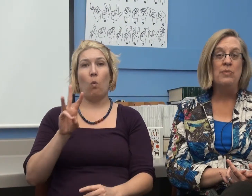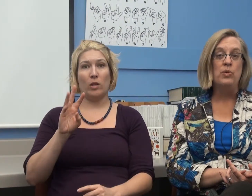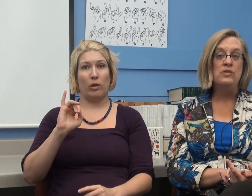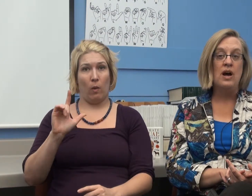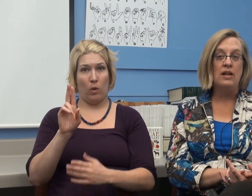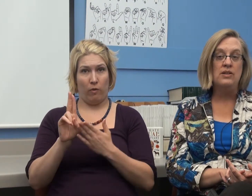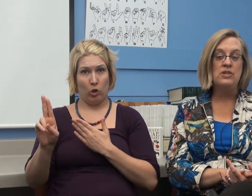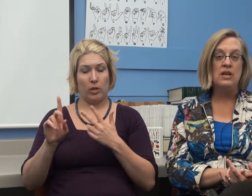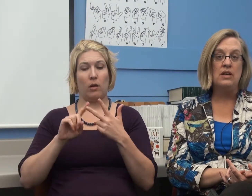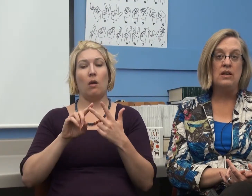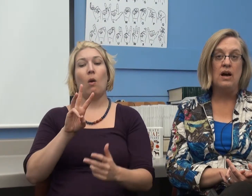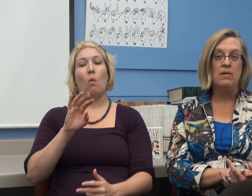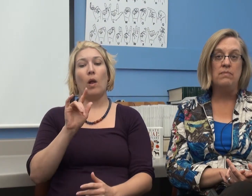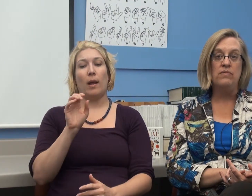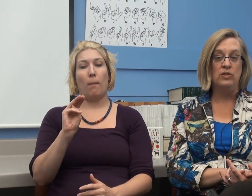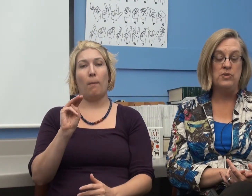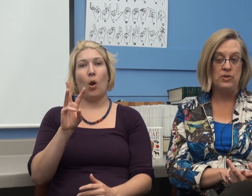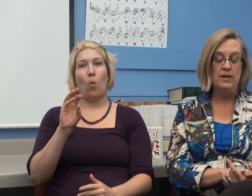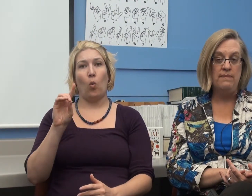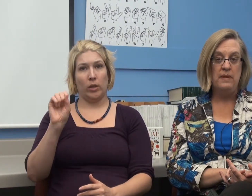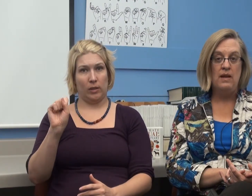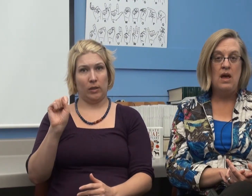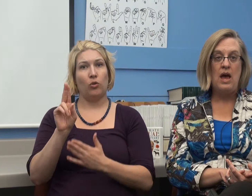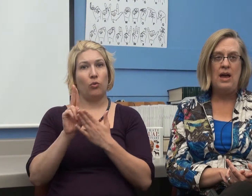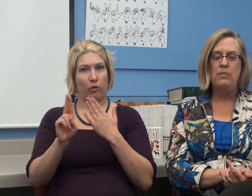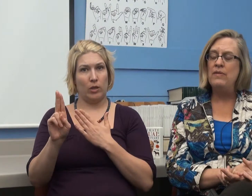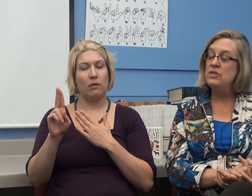with William Woods College in Fulton, Missouri.